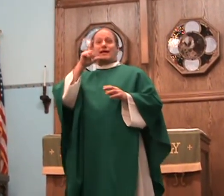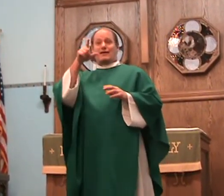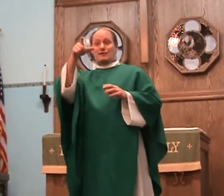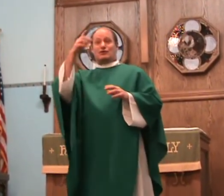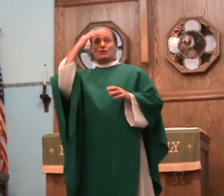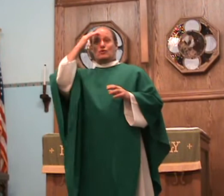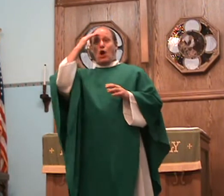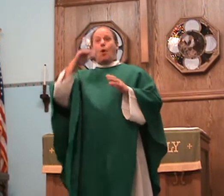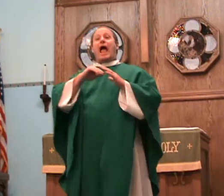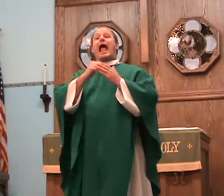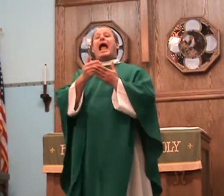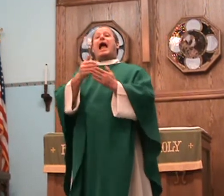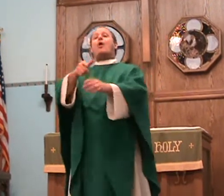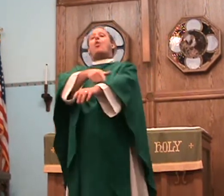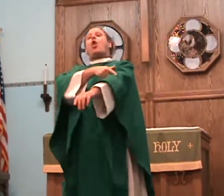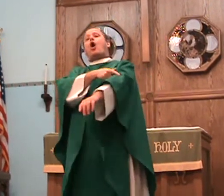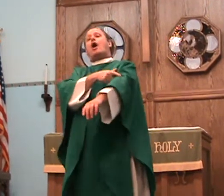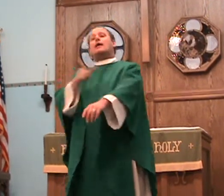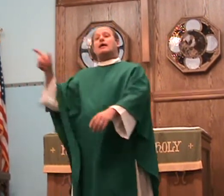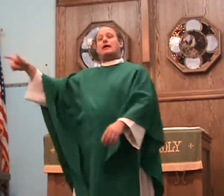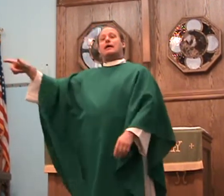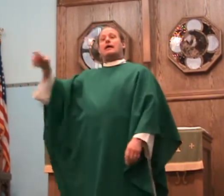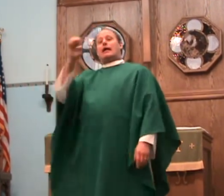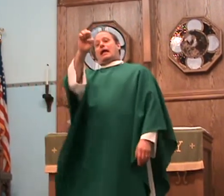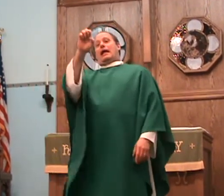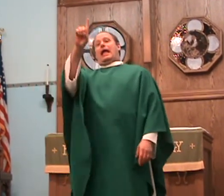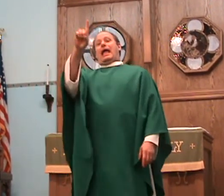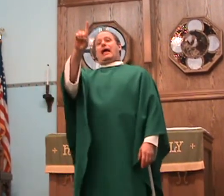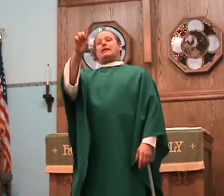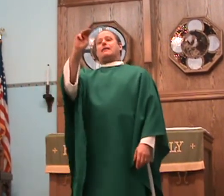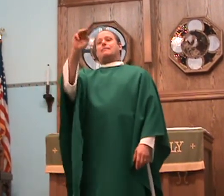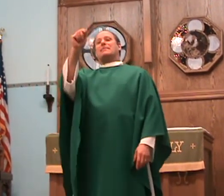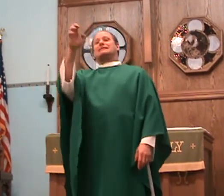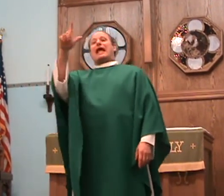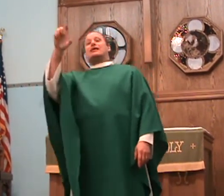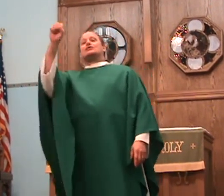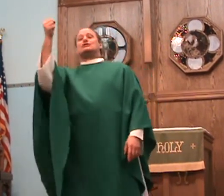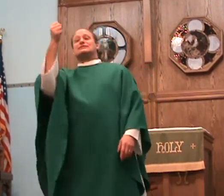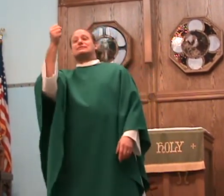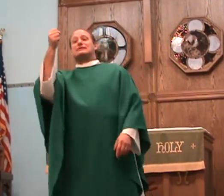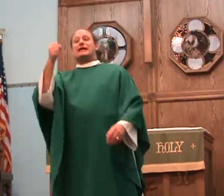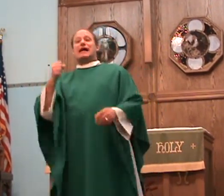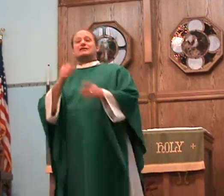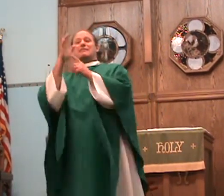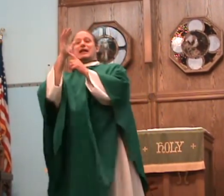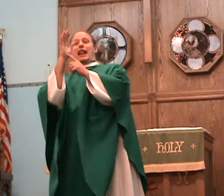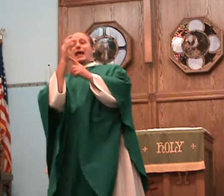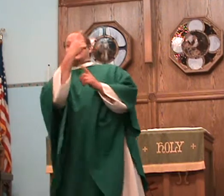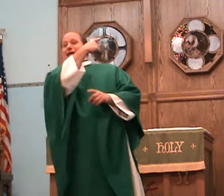Loretta, do you know how long Ed McDaniels has been lighting